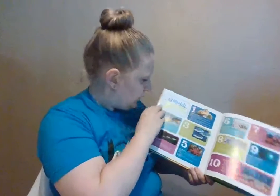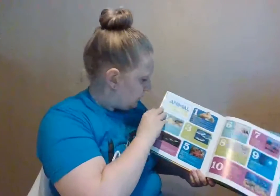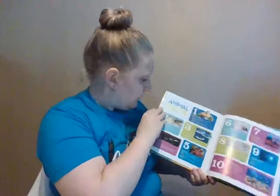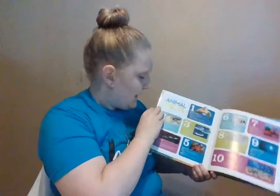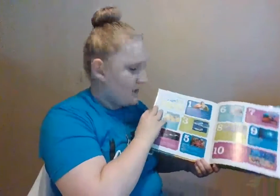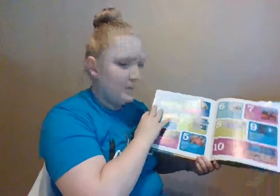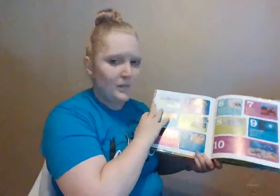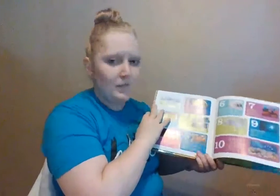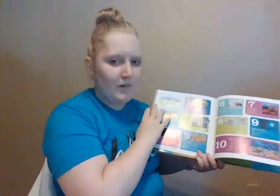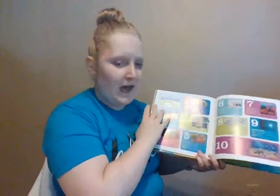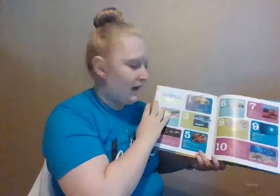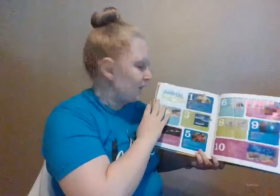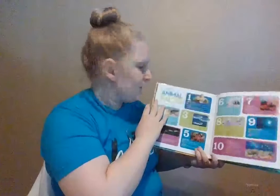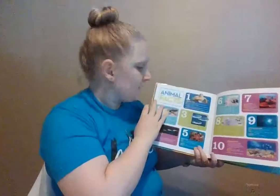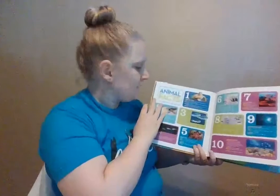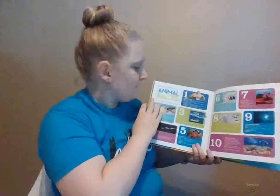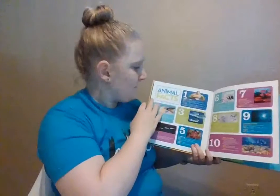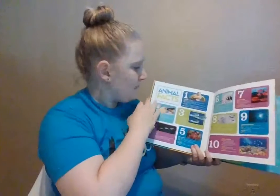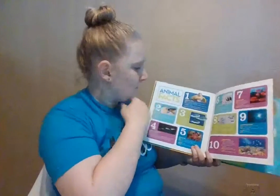Ooh, animal facts.